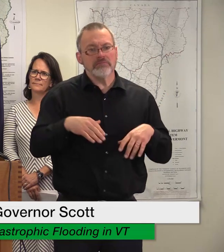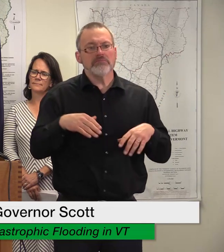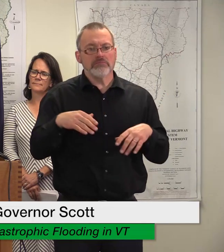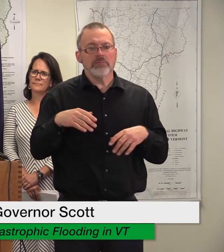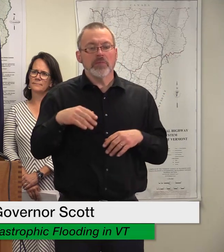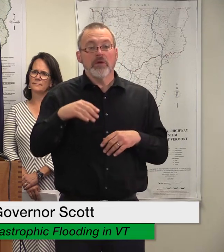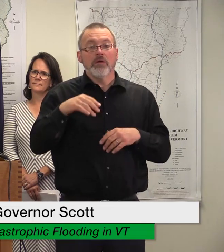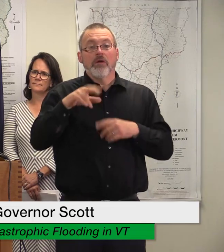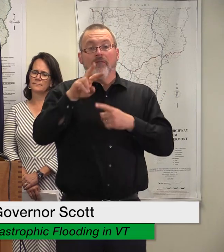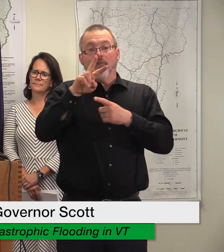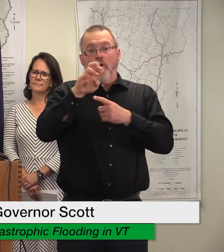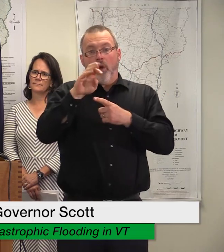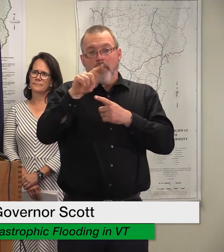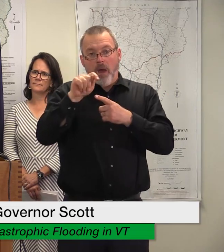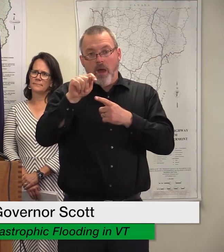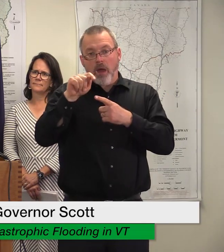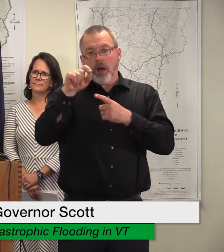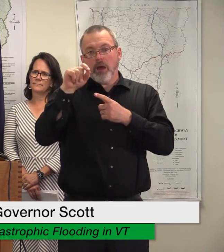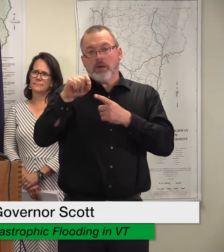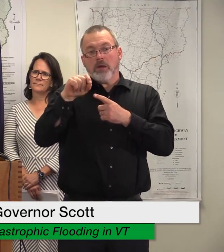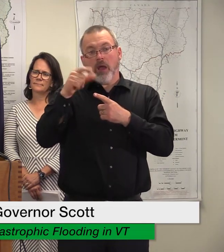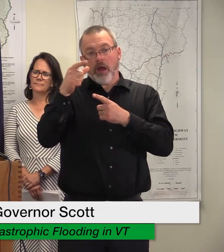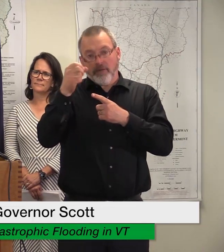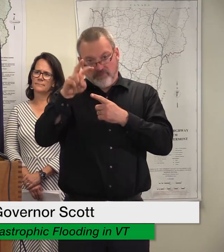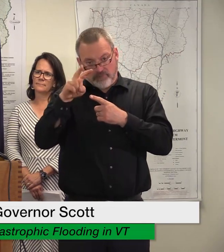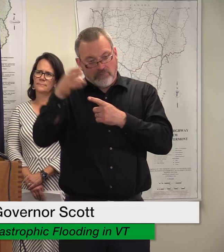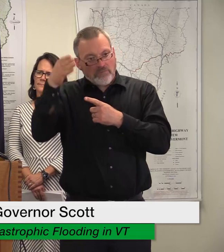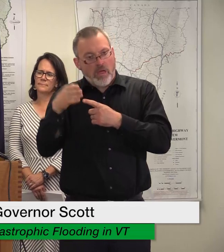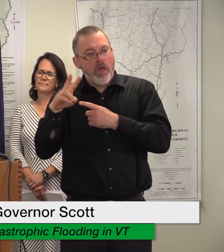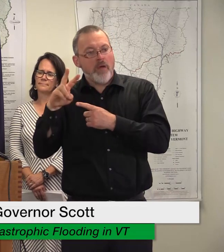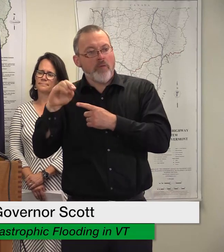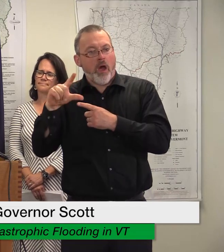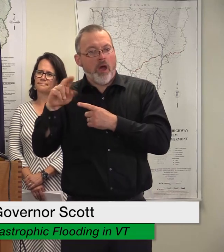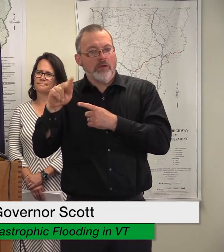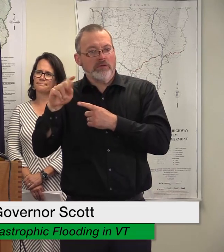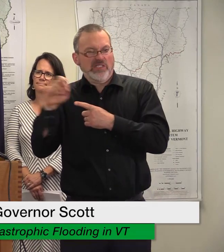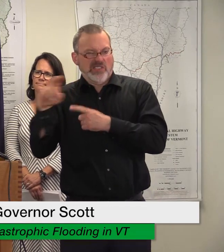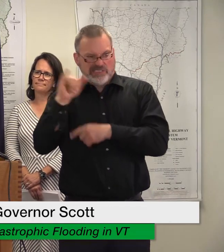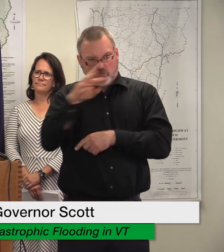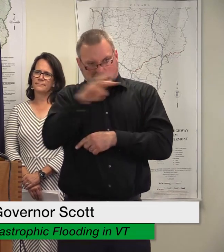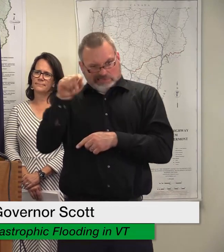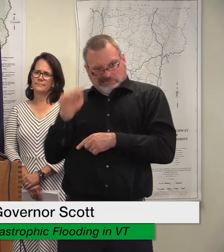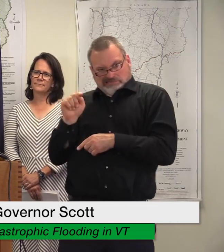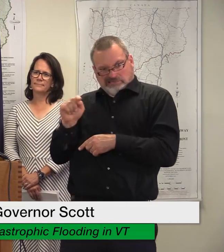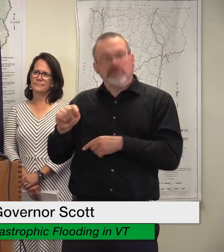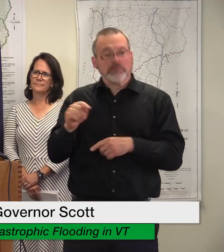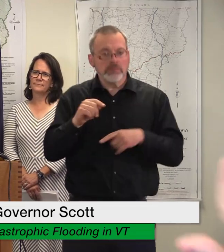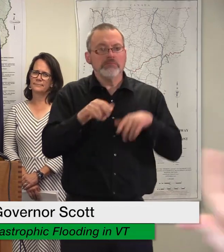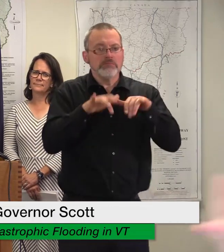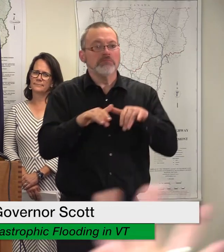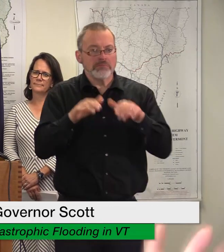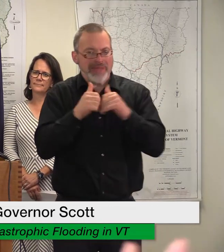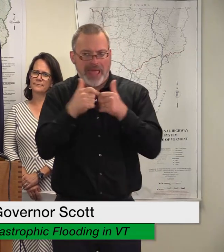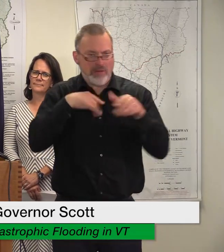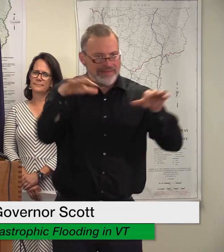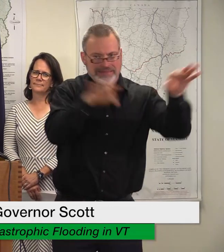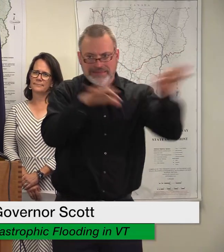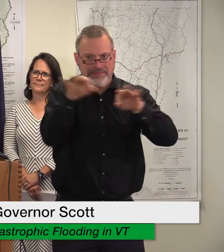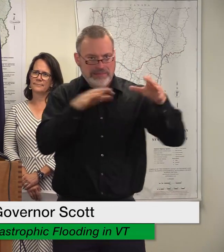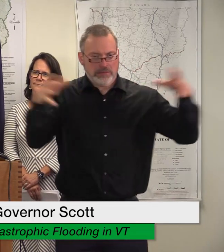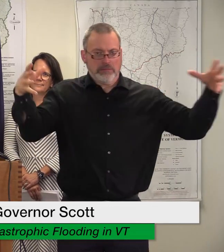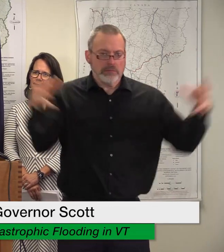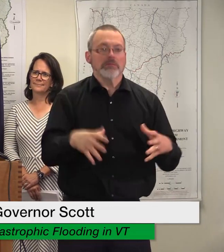vermont.gov/volunteer for that option in the coming days. This will provide more options for matching volunteers to open requests